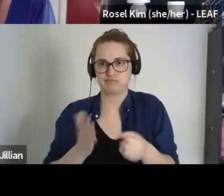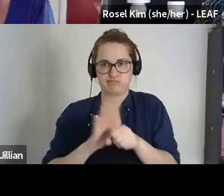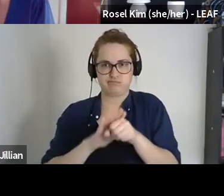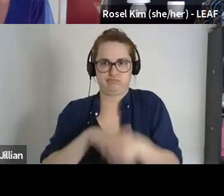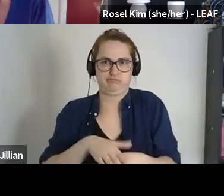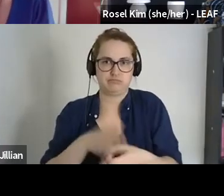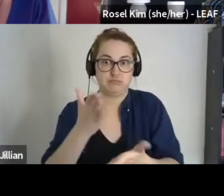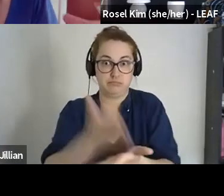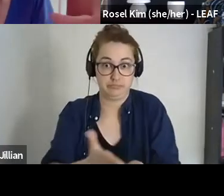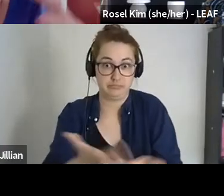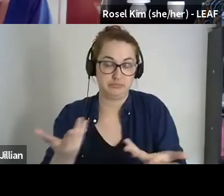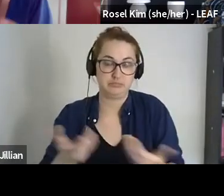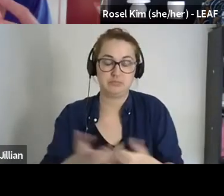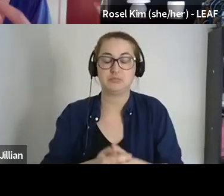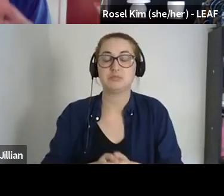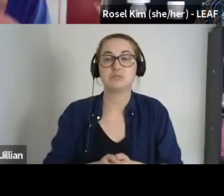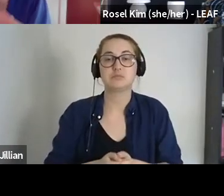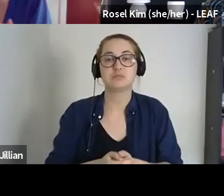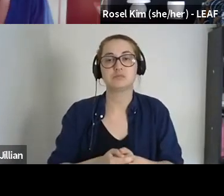Not losing any, but